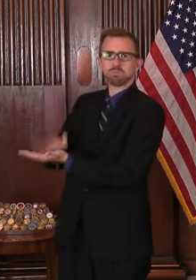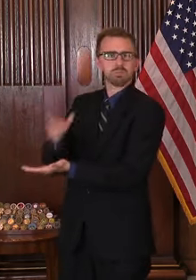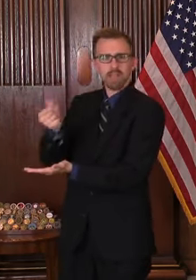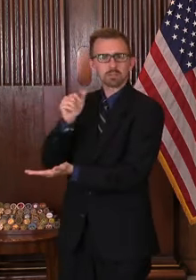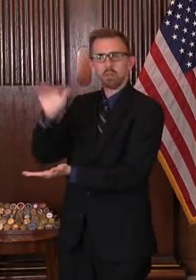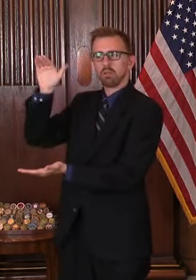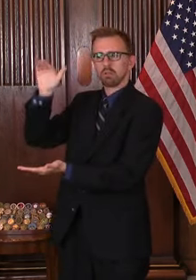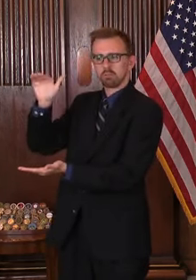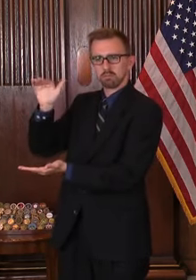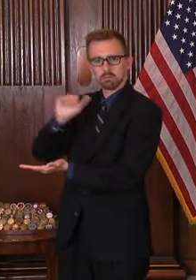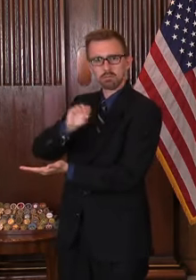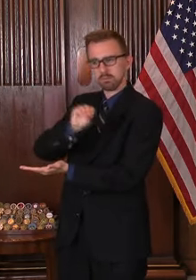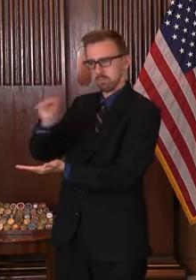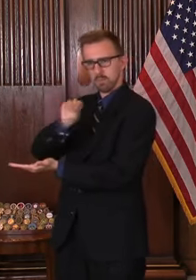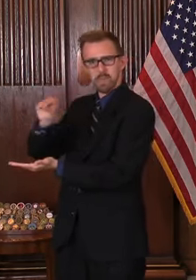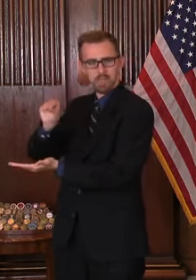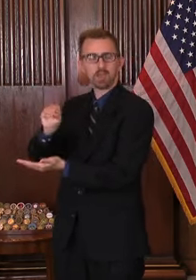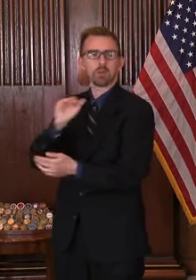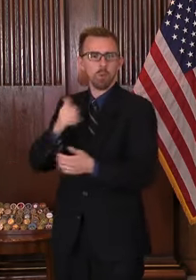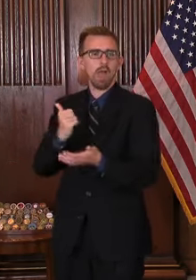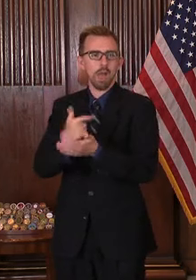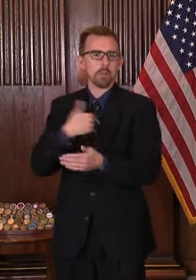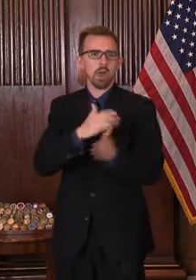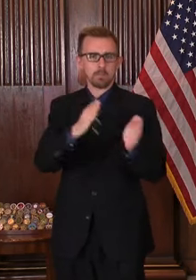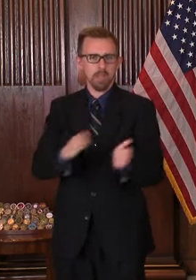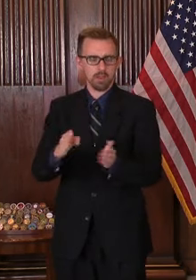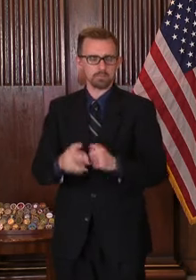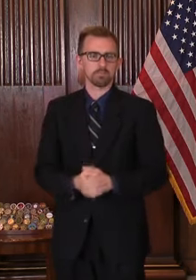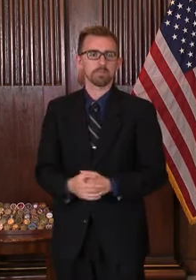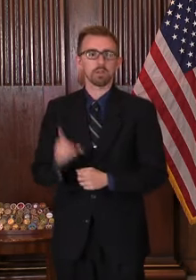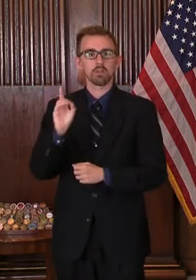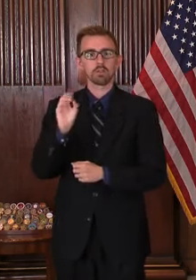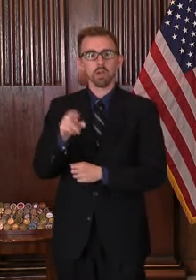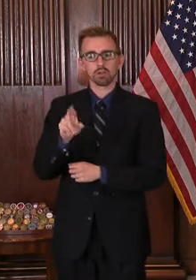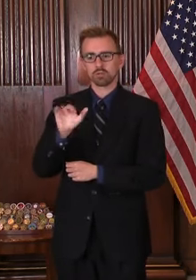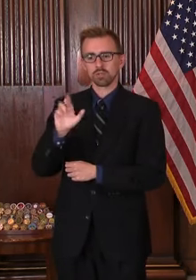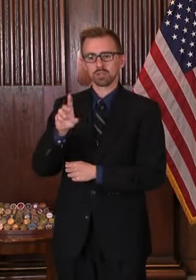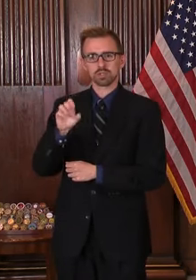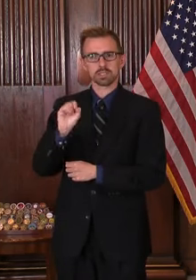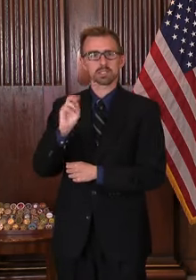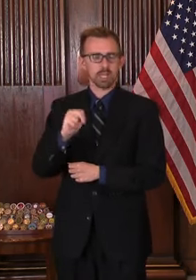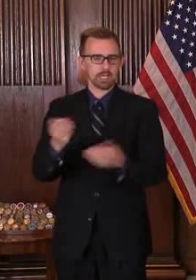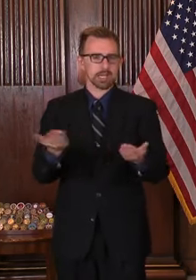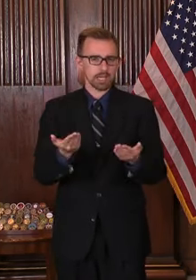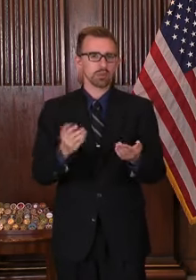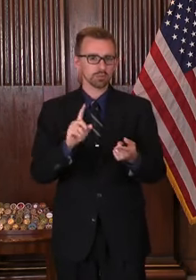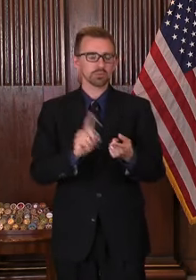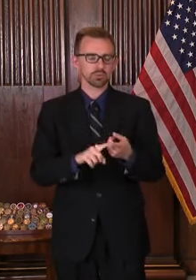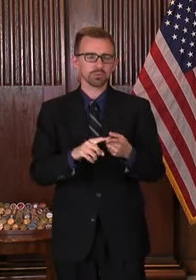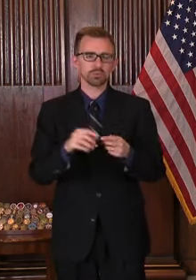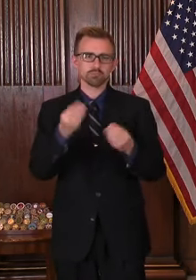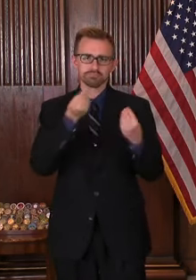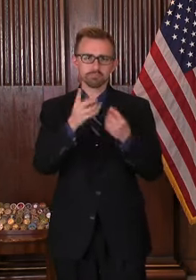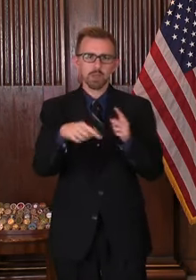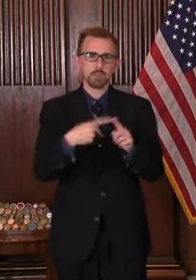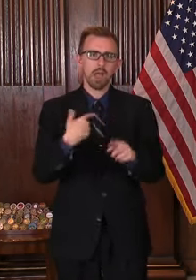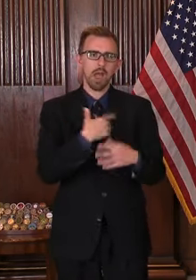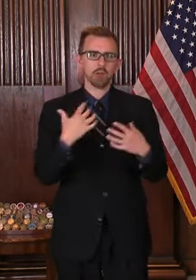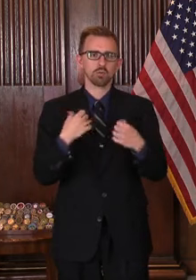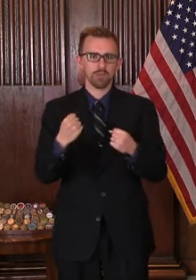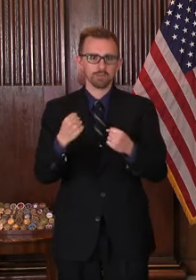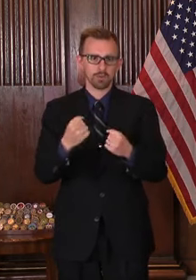our overall recovery plan. Today, Director Richardson is here again to give us an initial update on our recovery